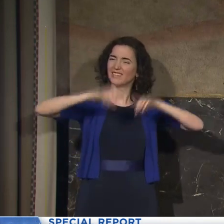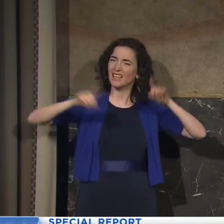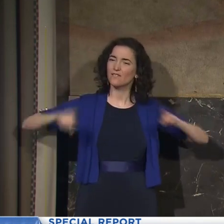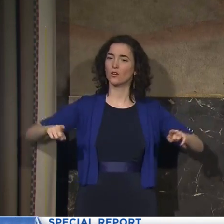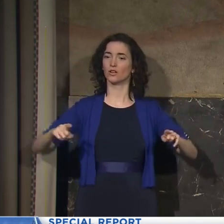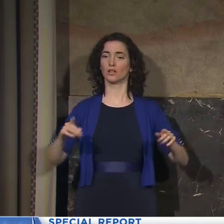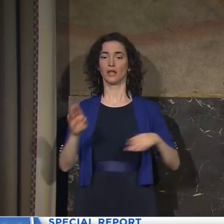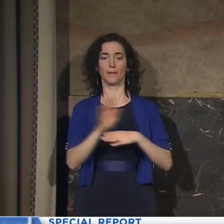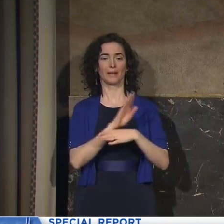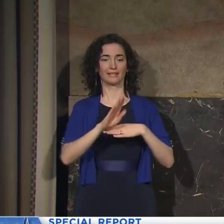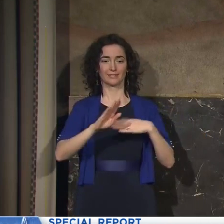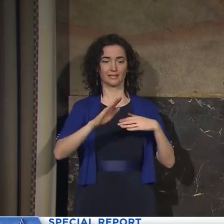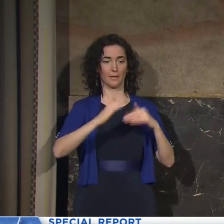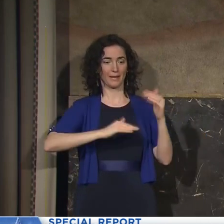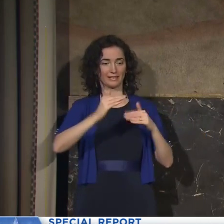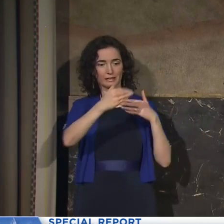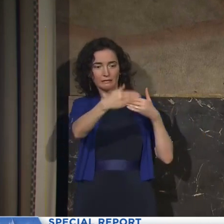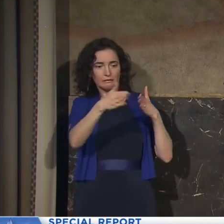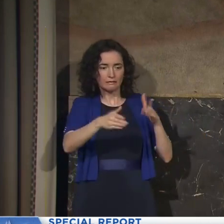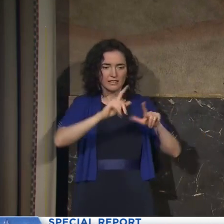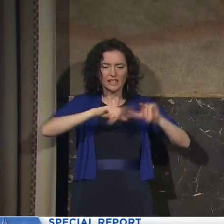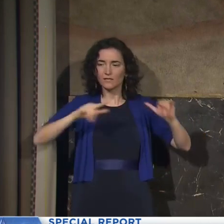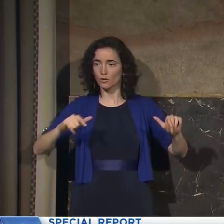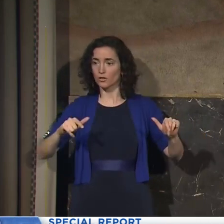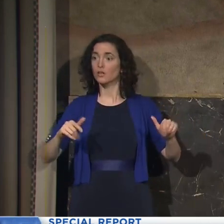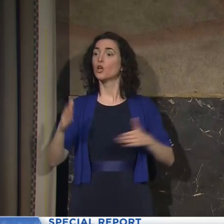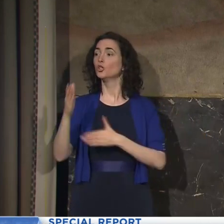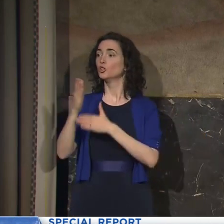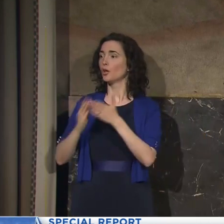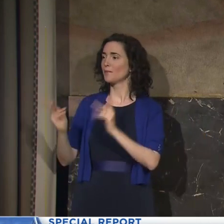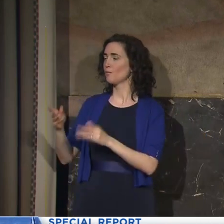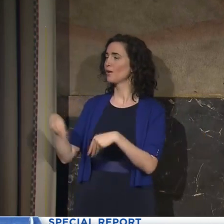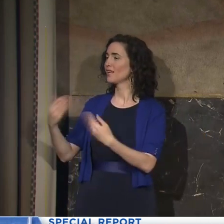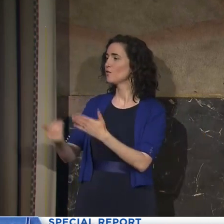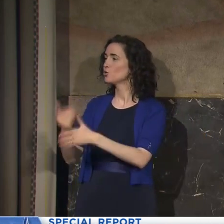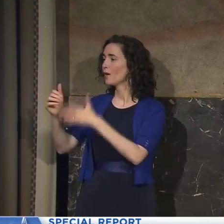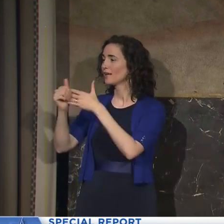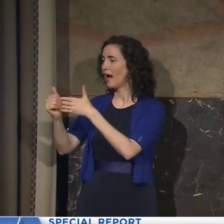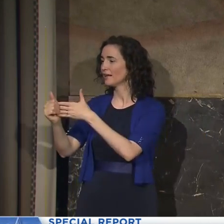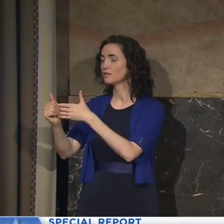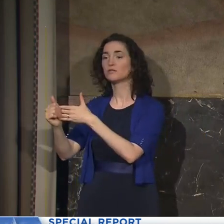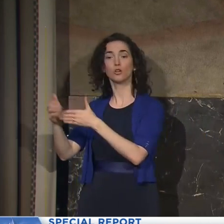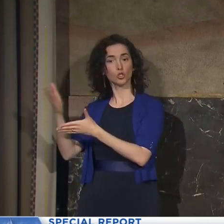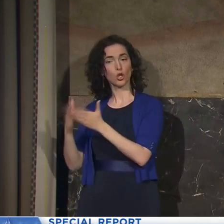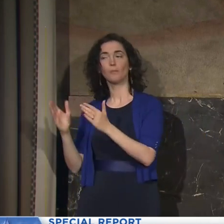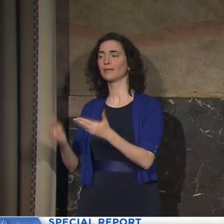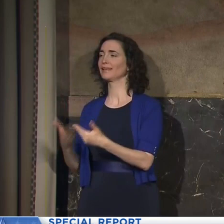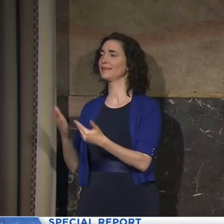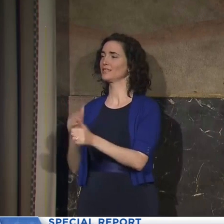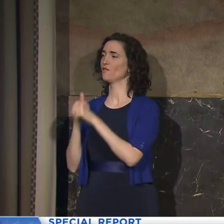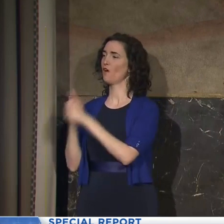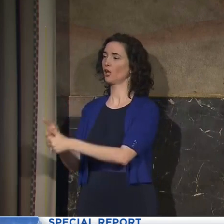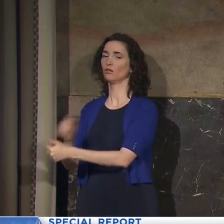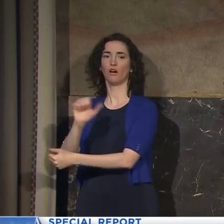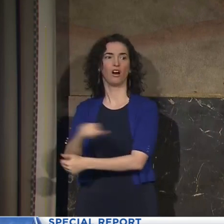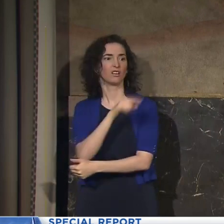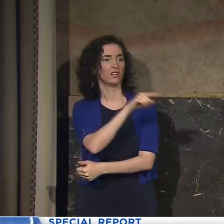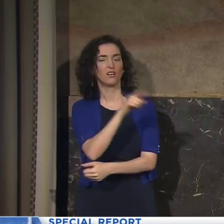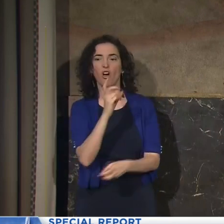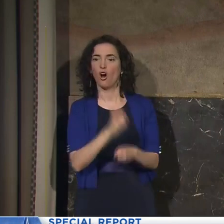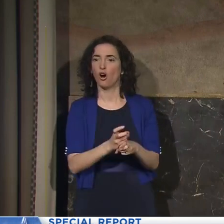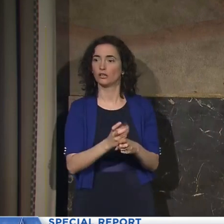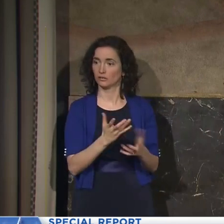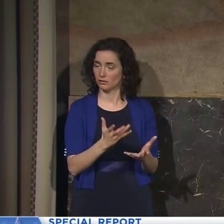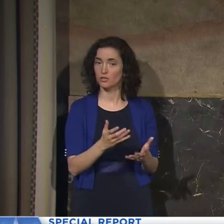we're aware that for some, the new guidance is not as simple to apply as it may be for others. And every business owner and faith